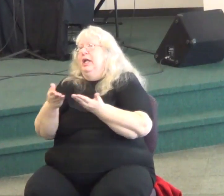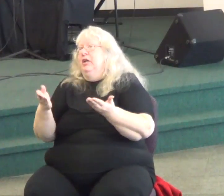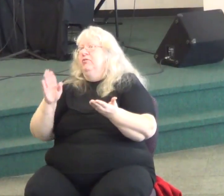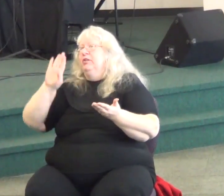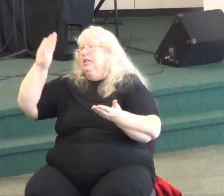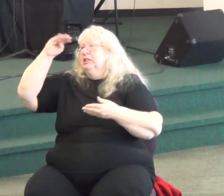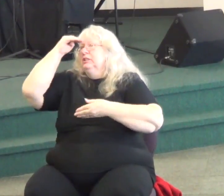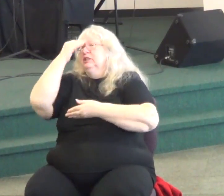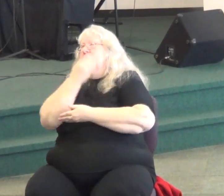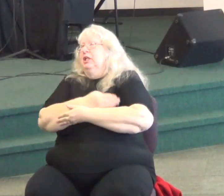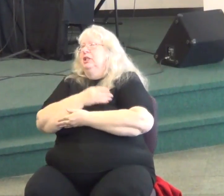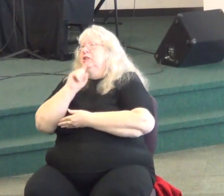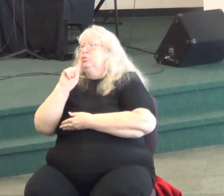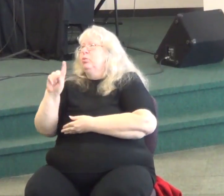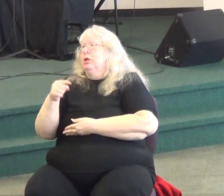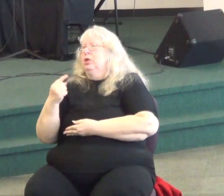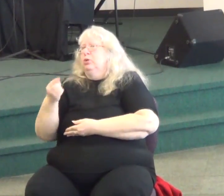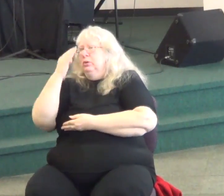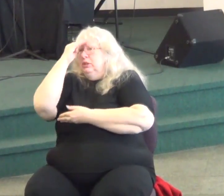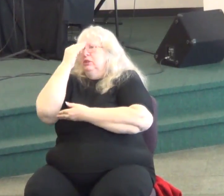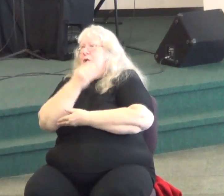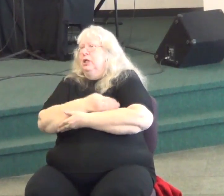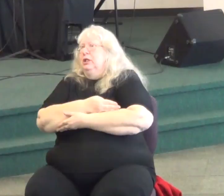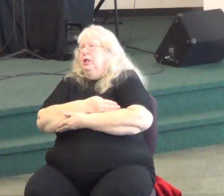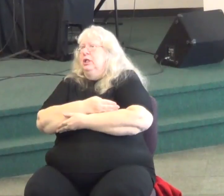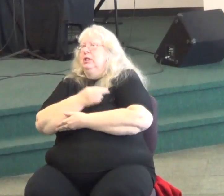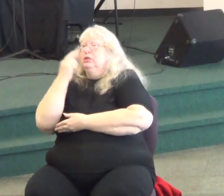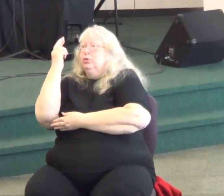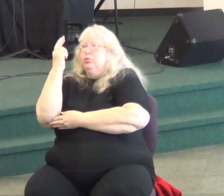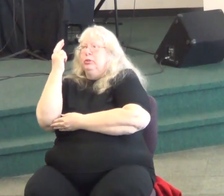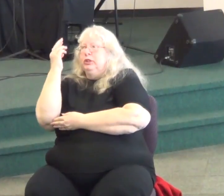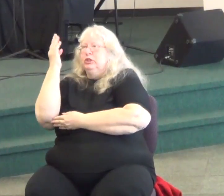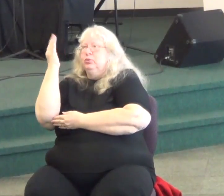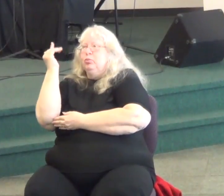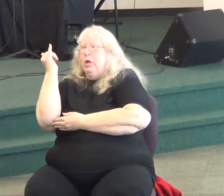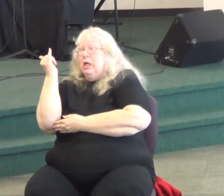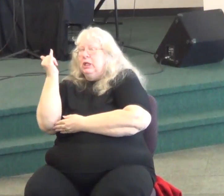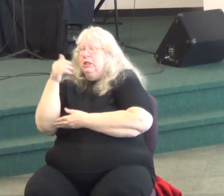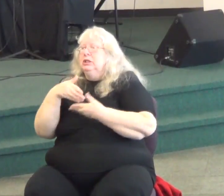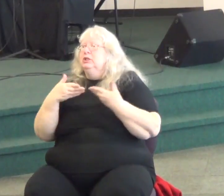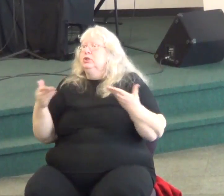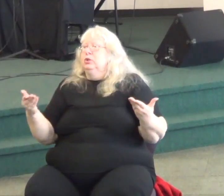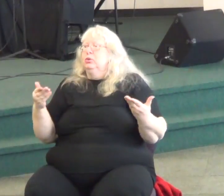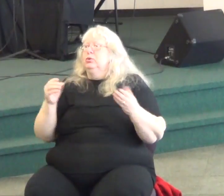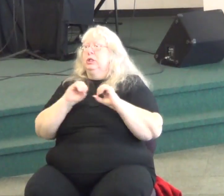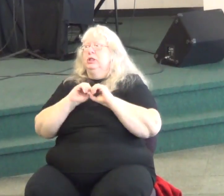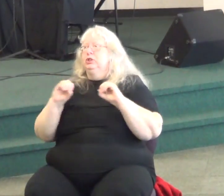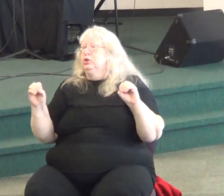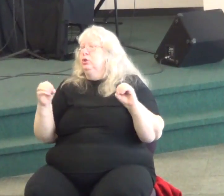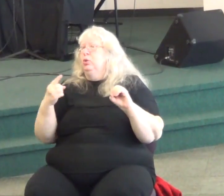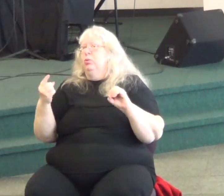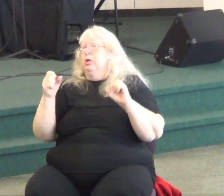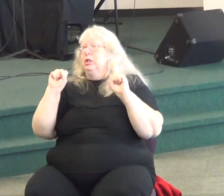son. And this is why. So that no one need be